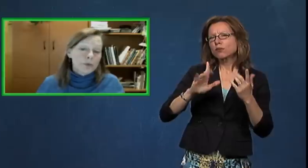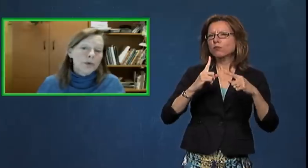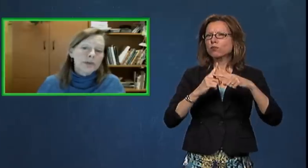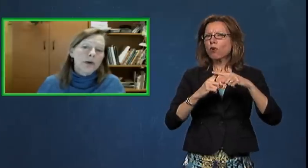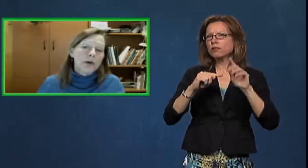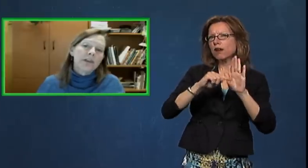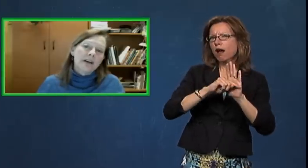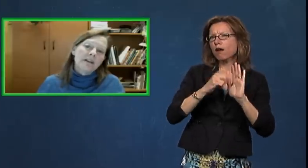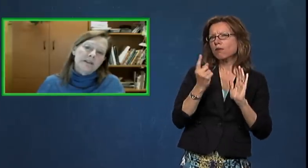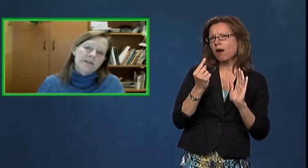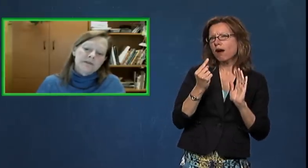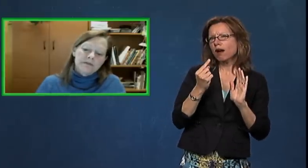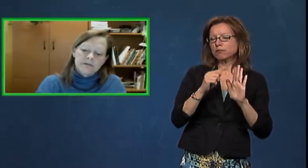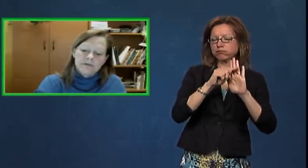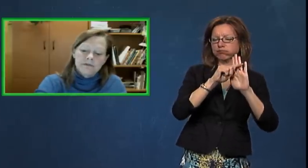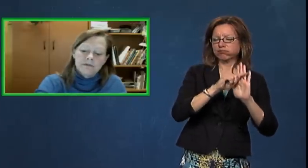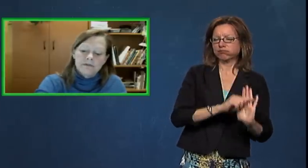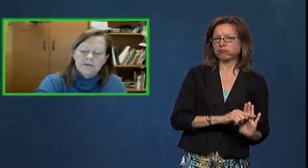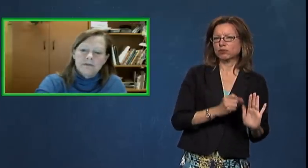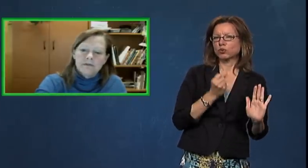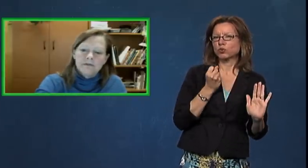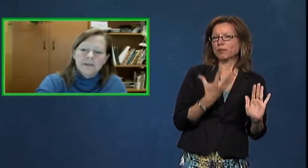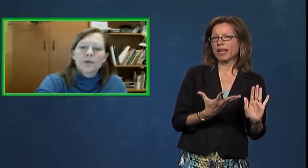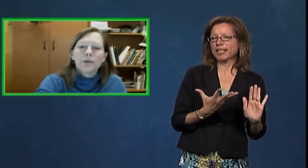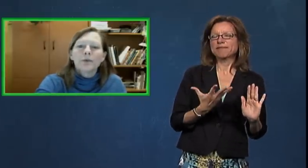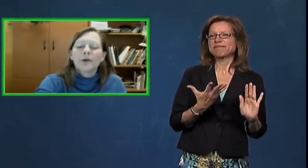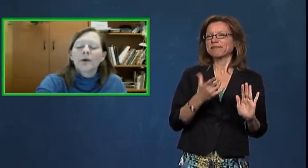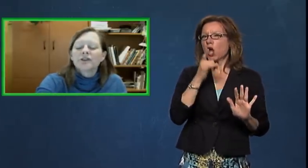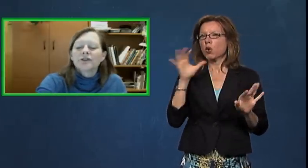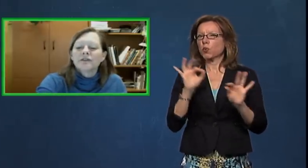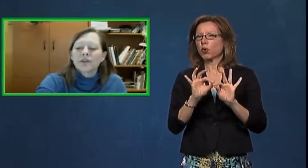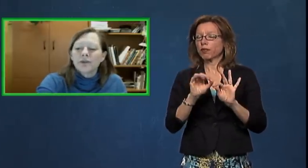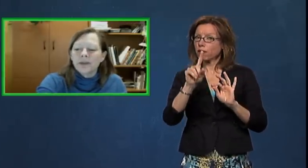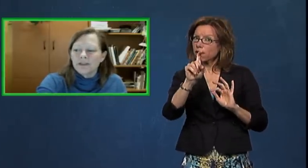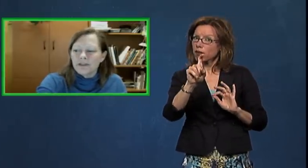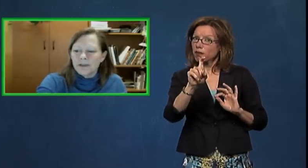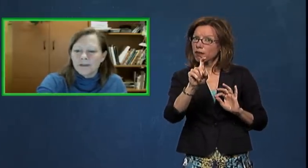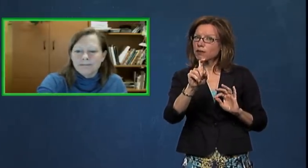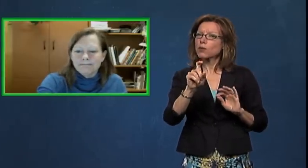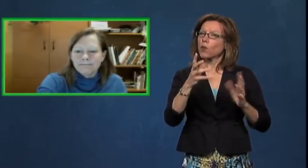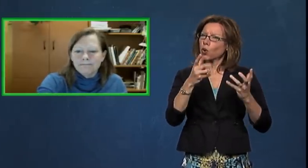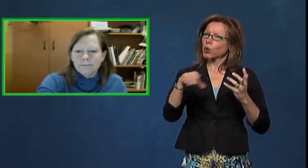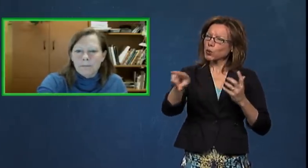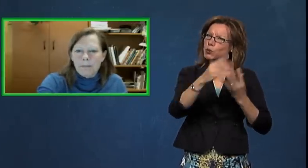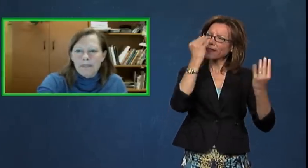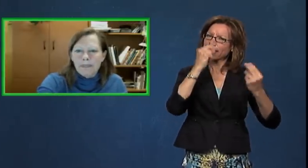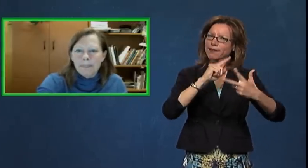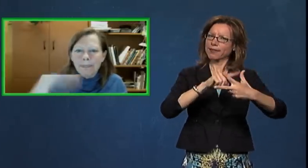the pros outweigh the cons? So 3 questions for you to consider.